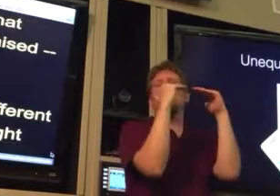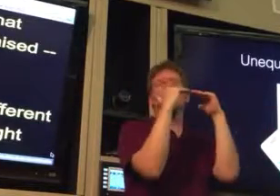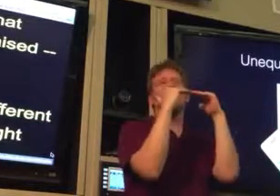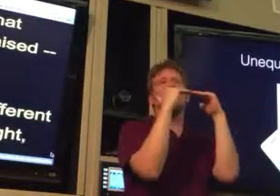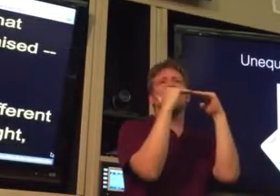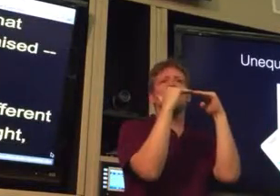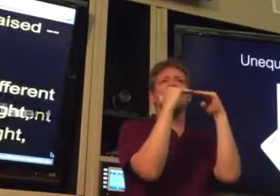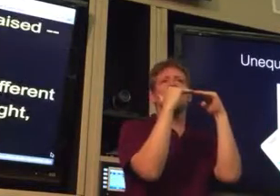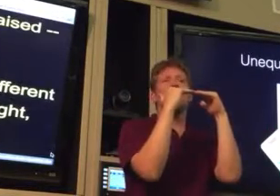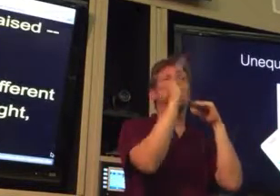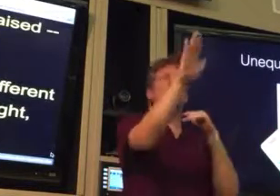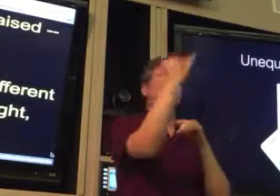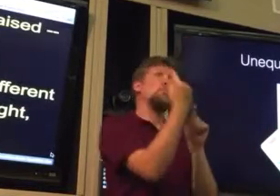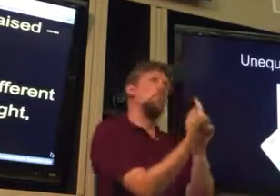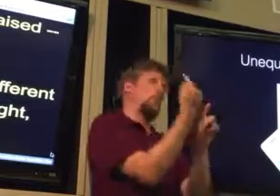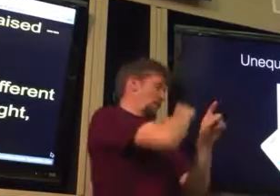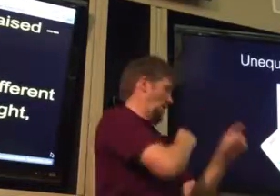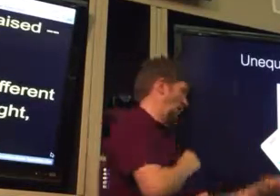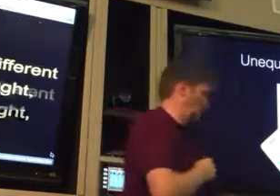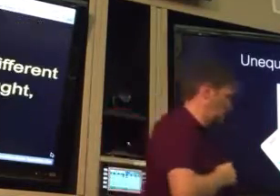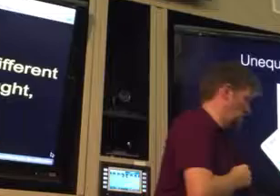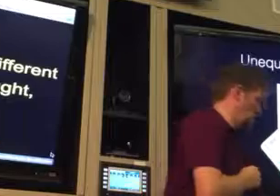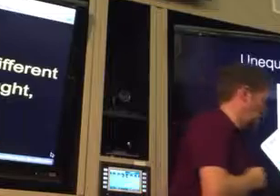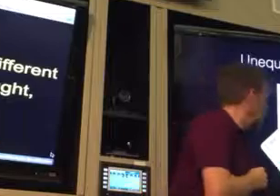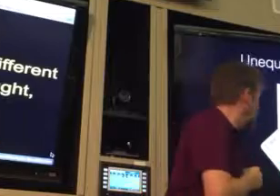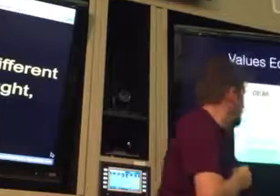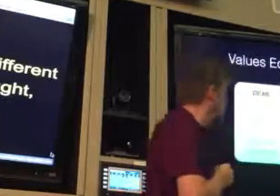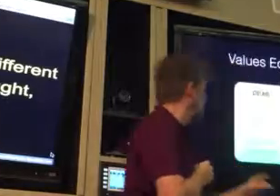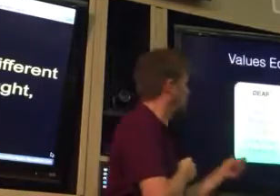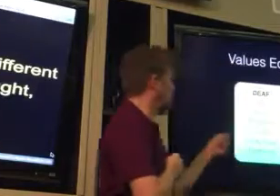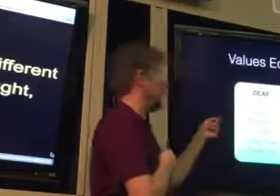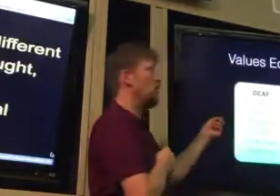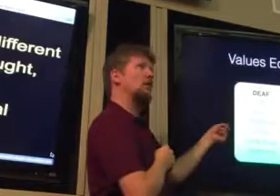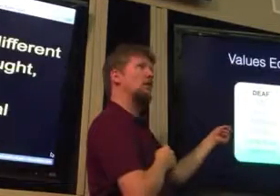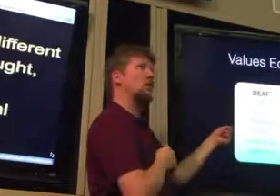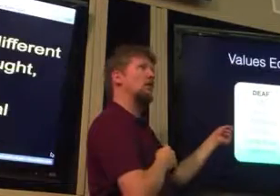or a natural language. So in that way, it's unequal and unhealthy.